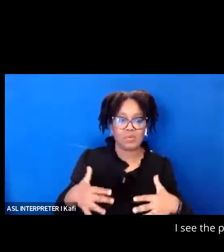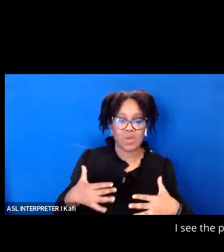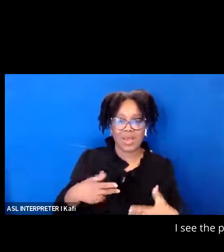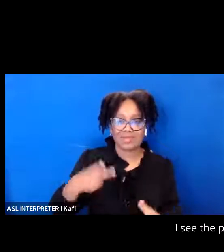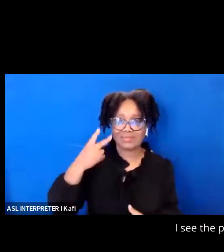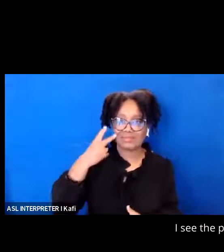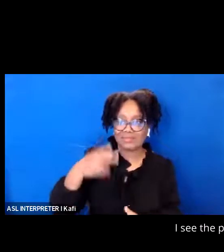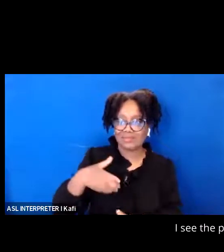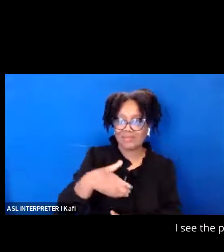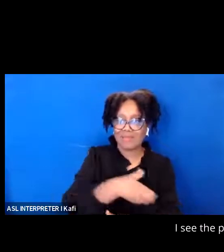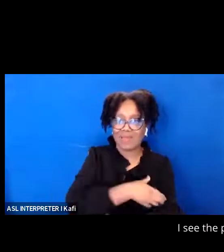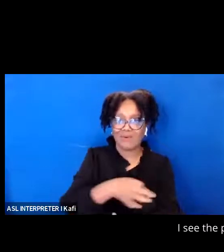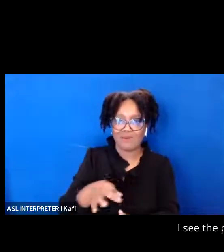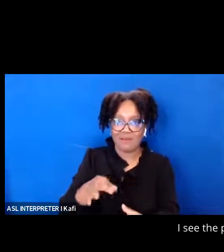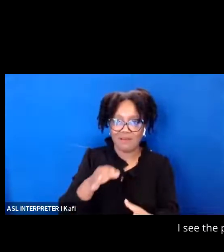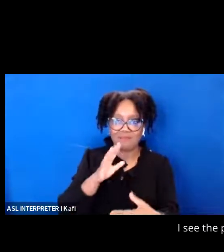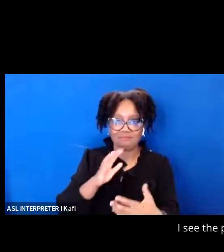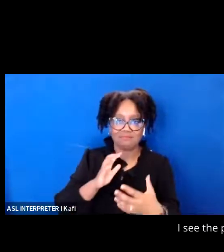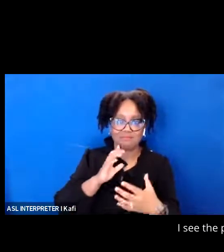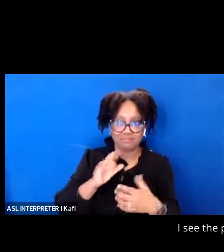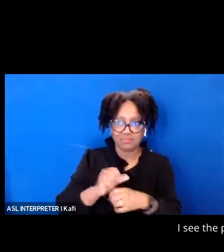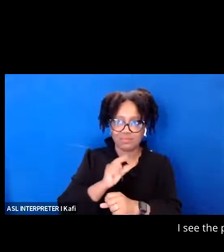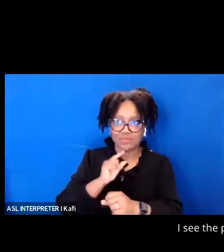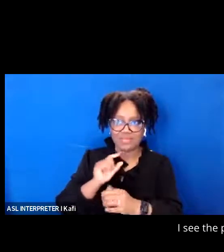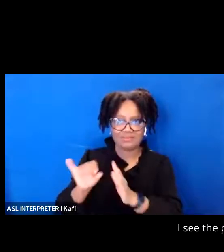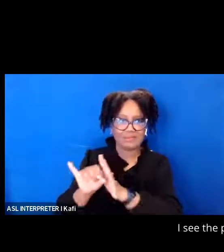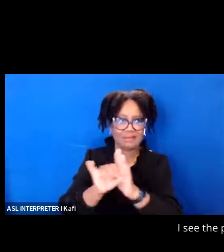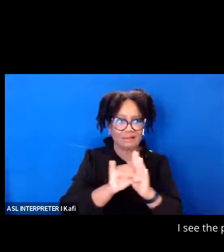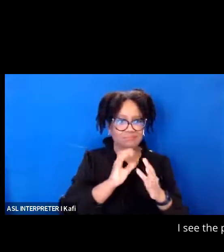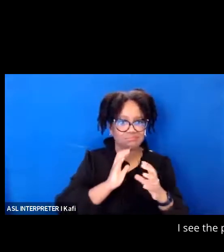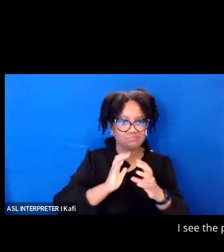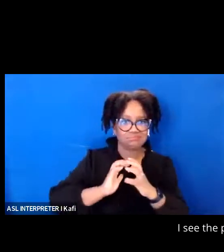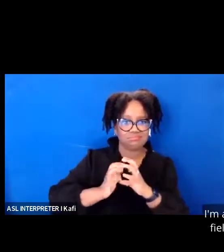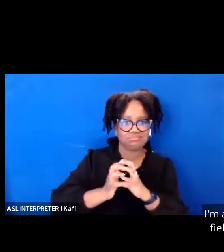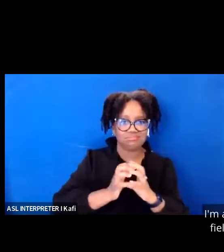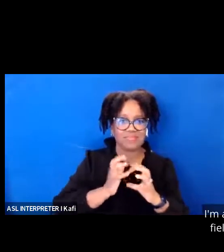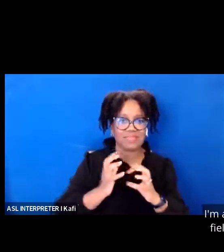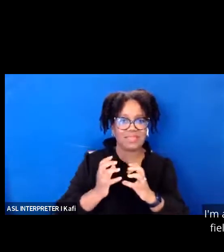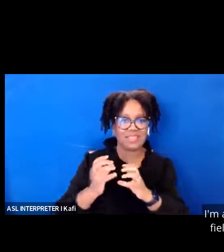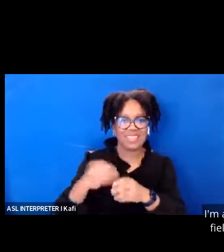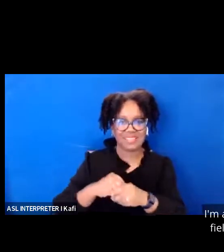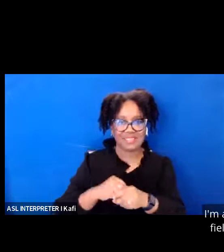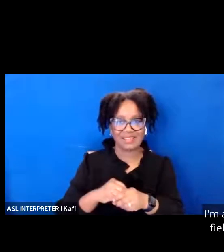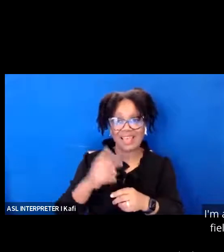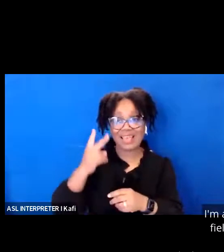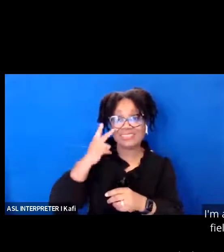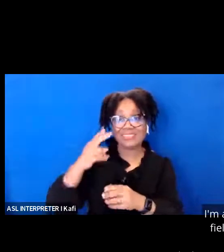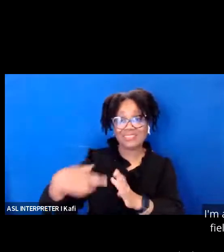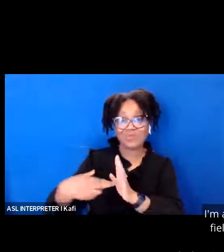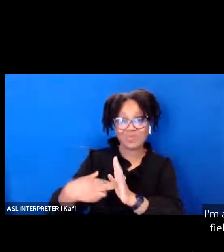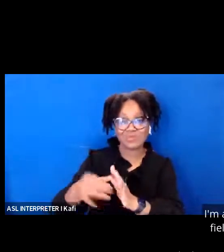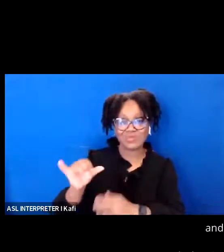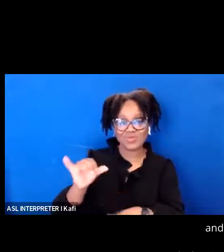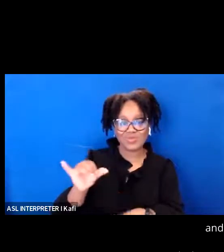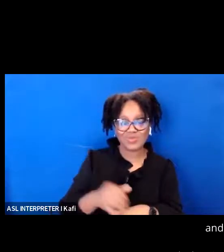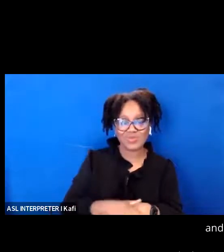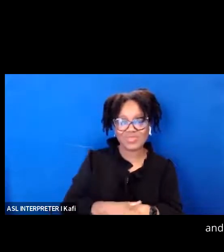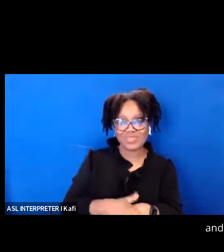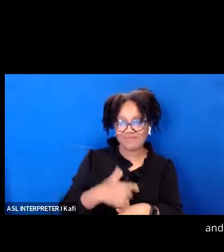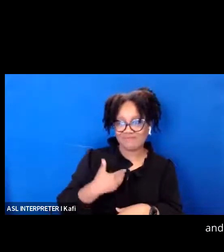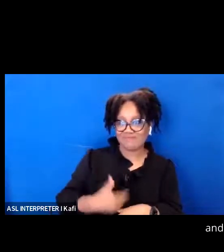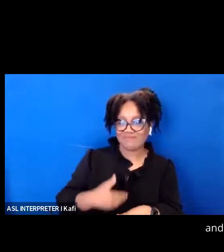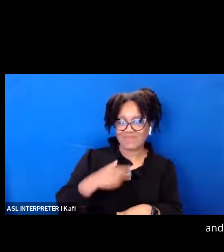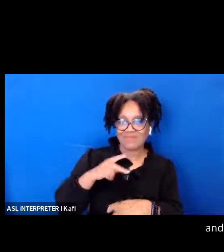of intersectionality i see the power of representation i'm a person i'm in the field of public health and i